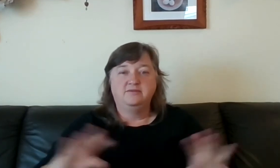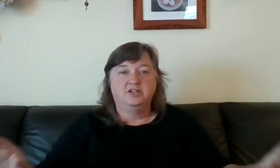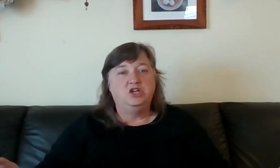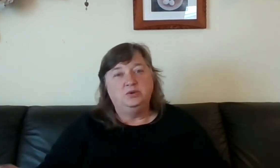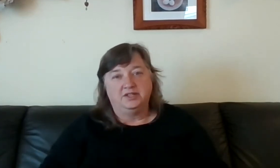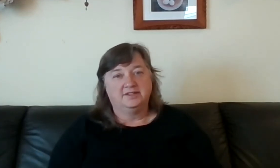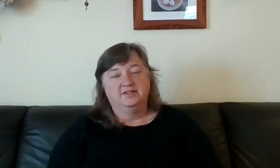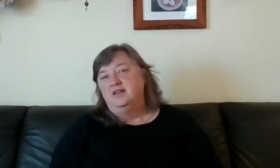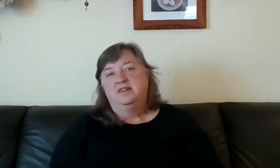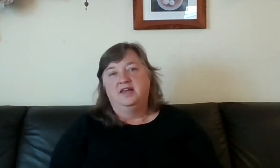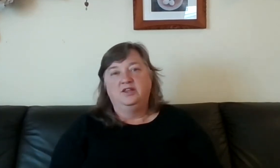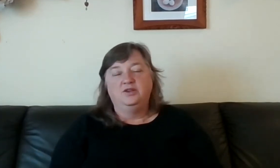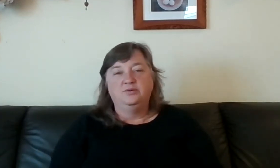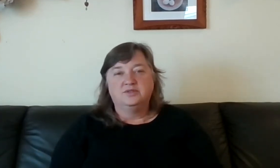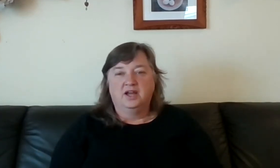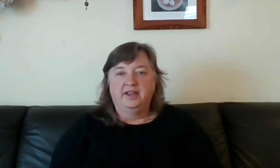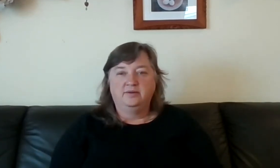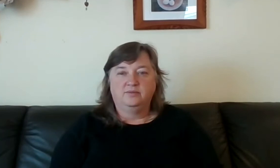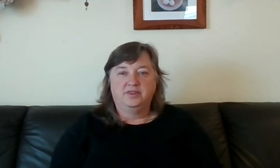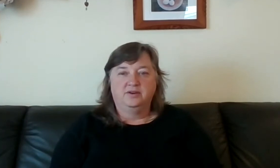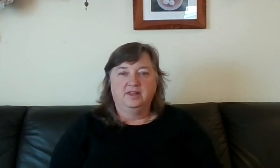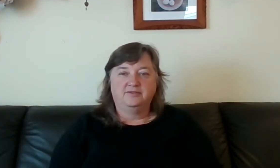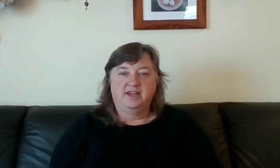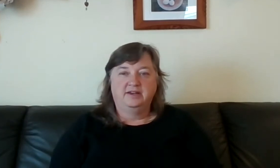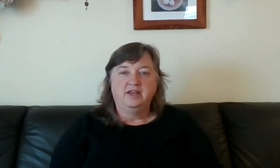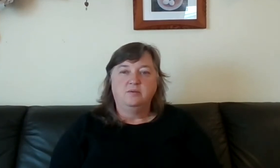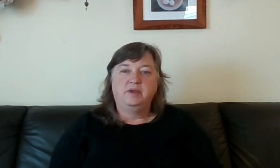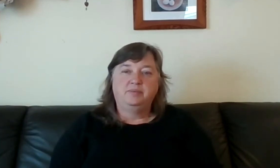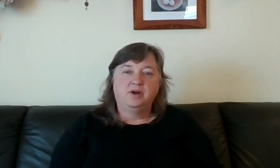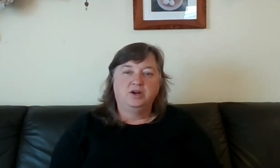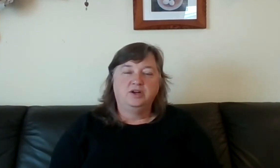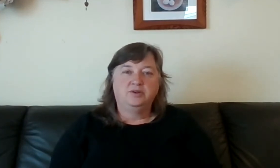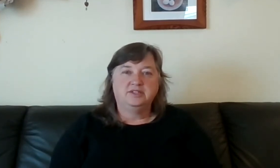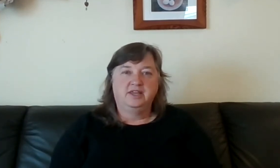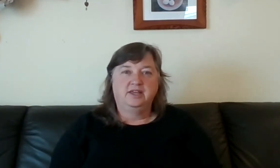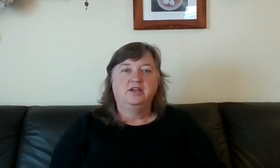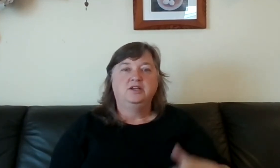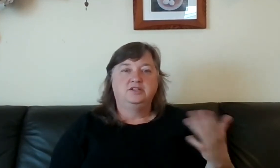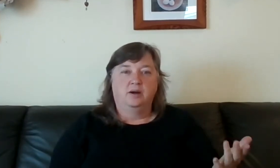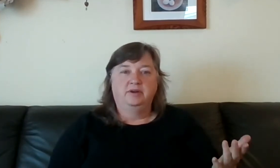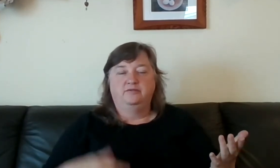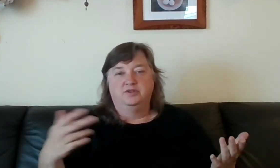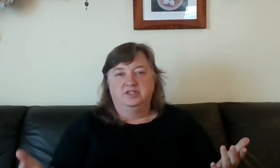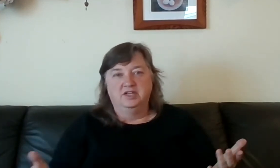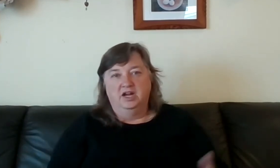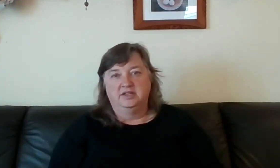going to notice that you sign with your left hand. People are noticing dominant versus